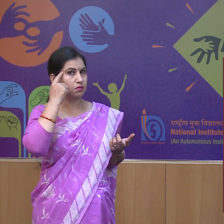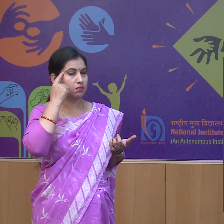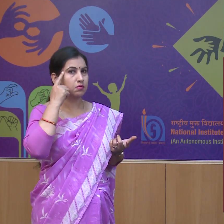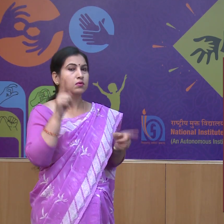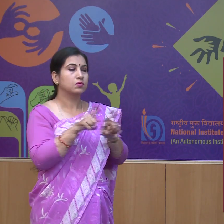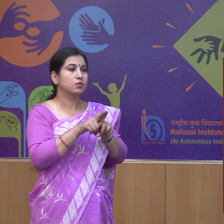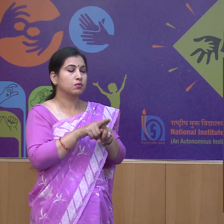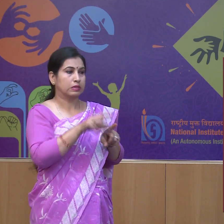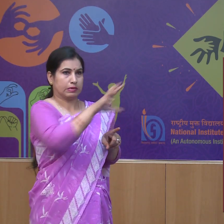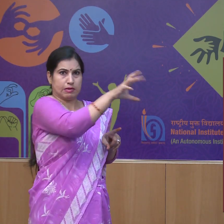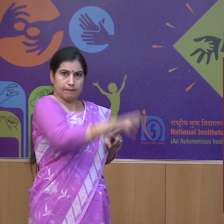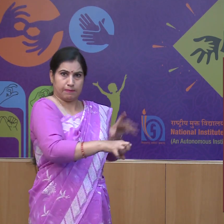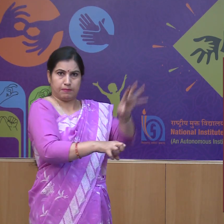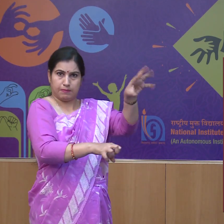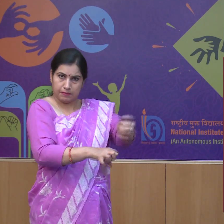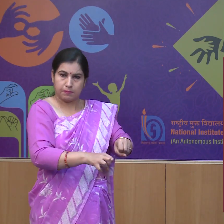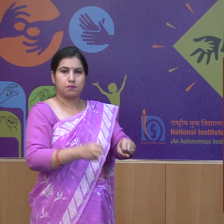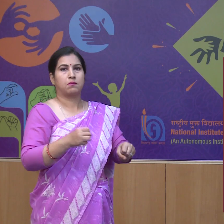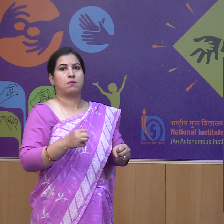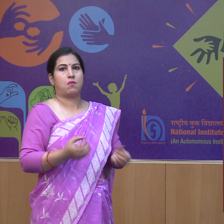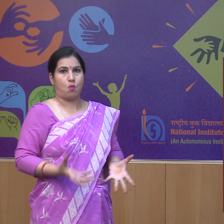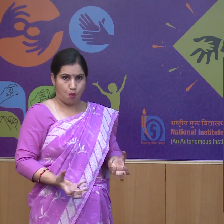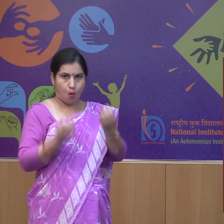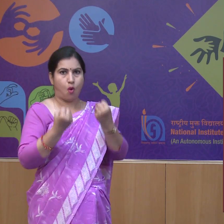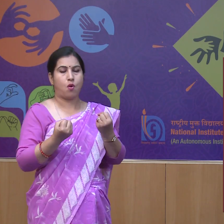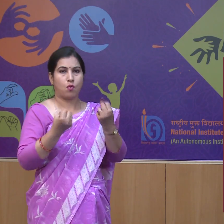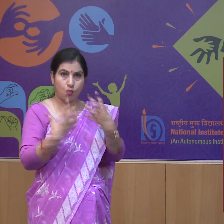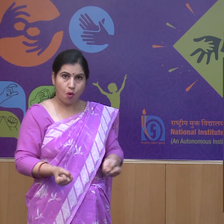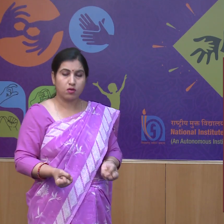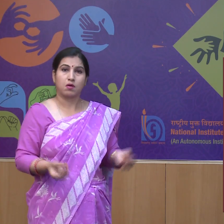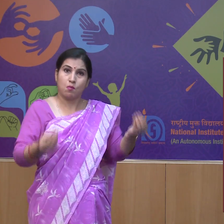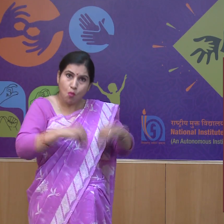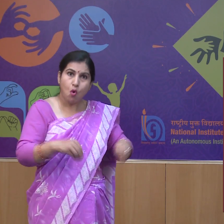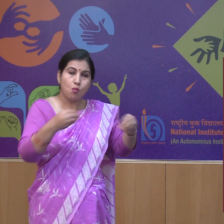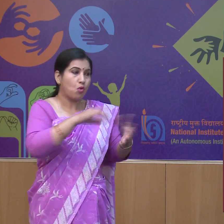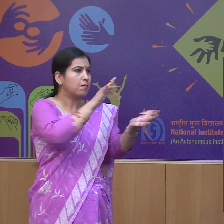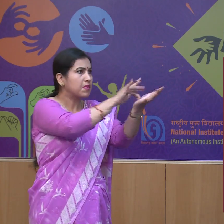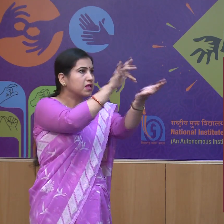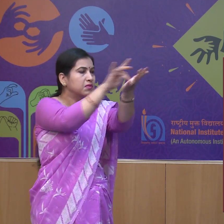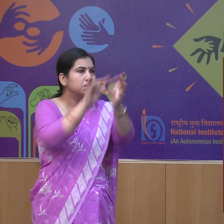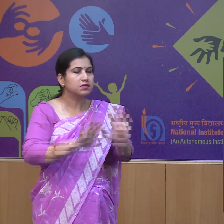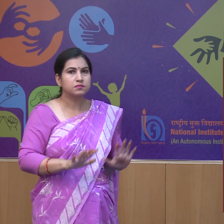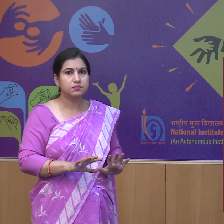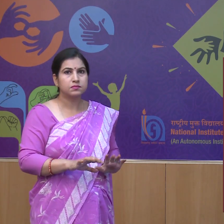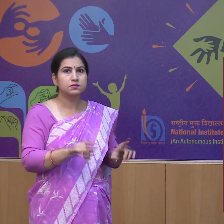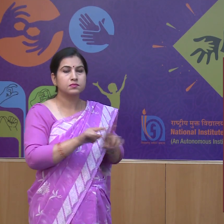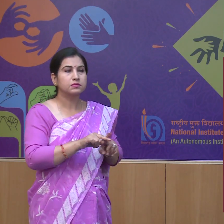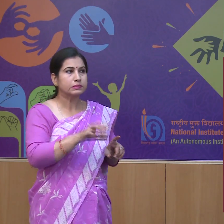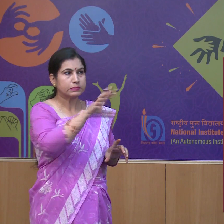to annex more and more independent Indian states.